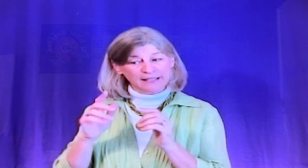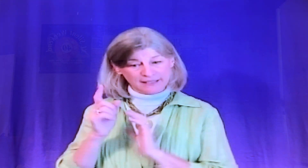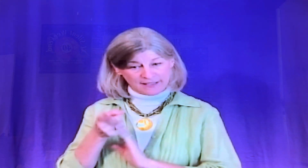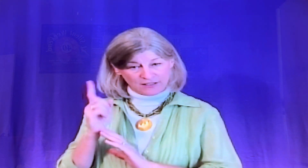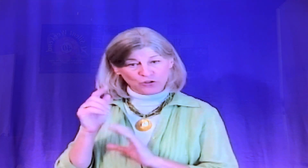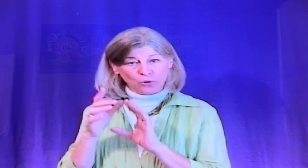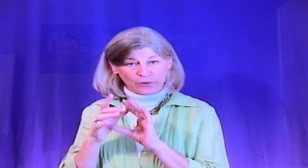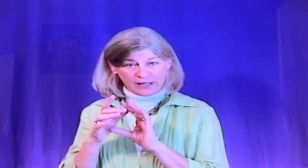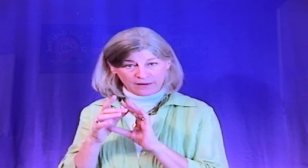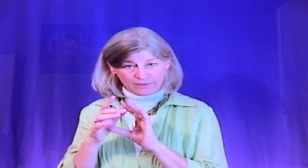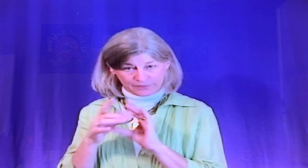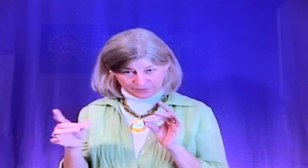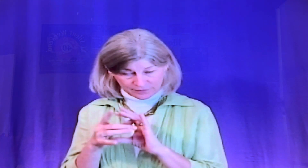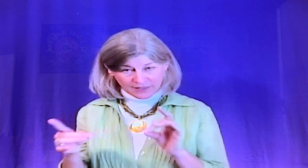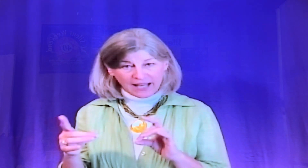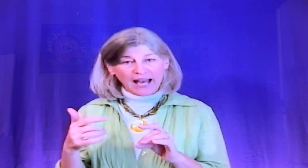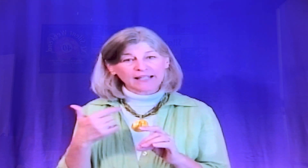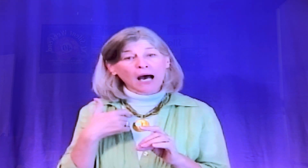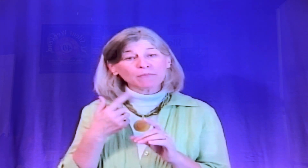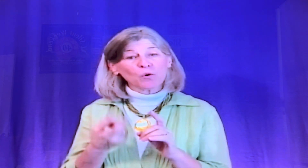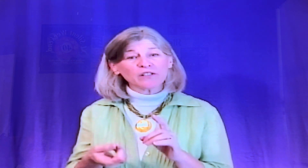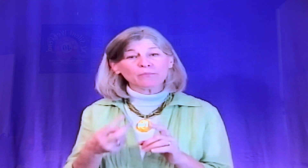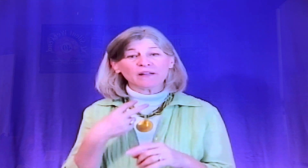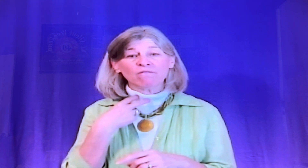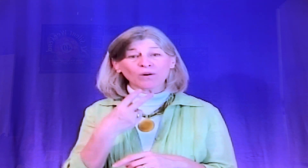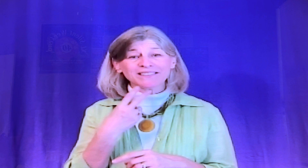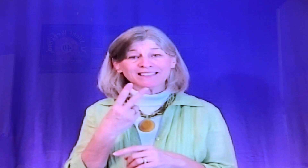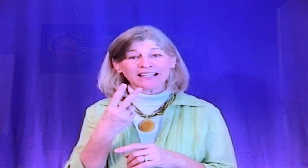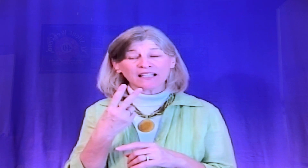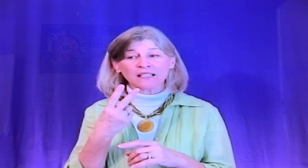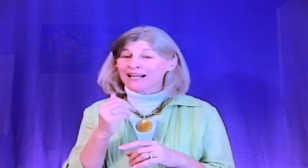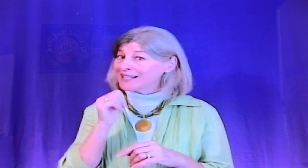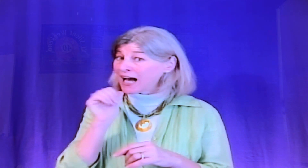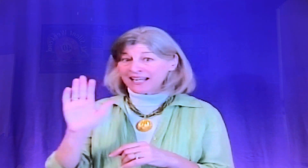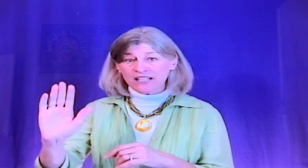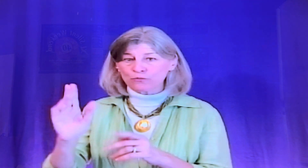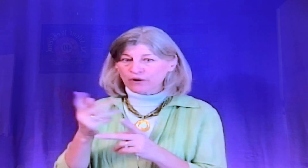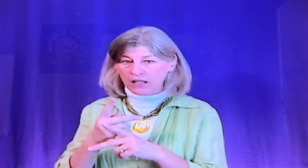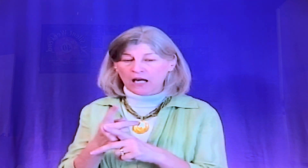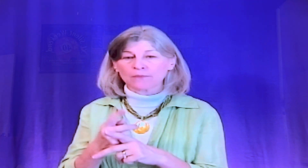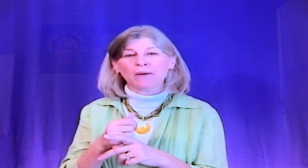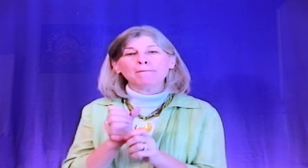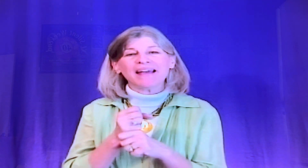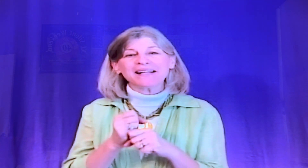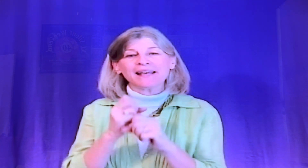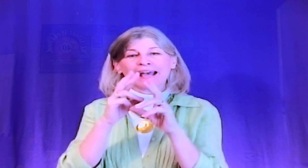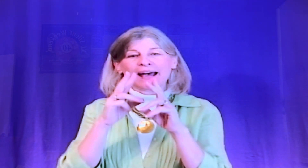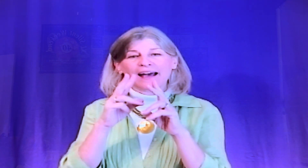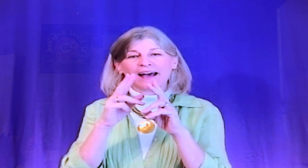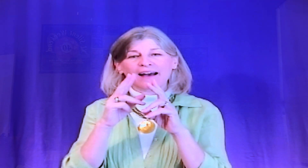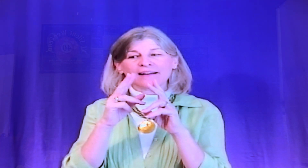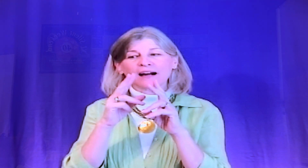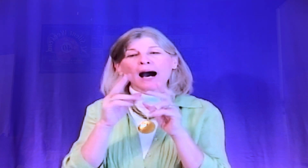6-minute story. And I'm going to be voicing not his product, but making